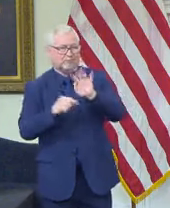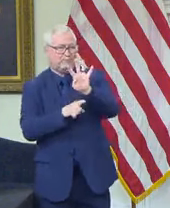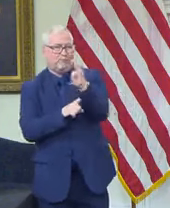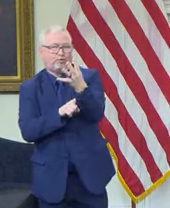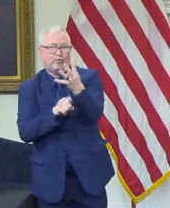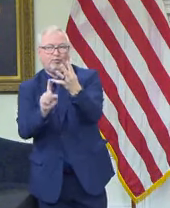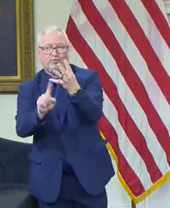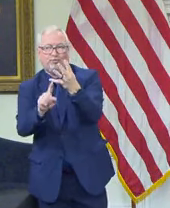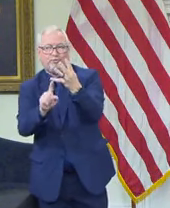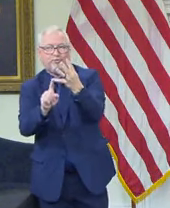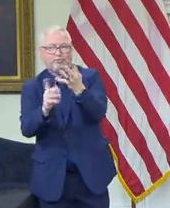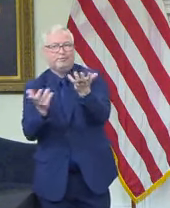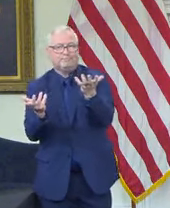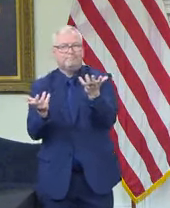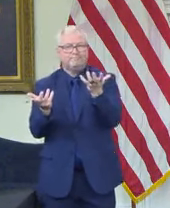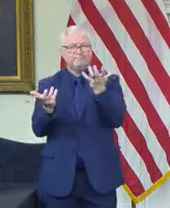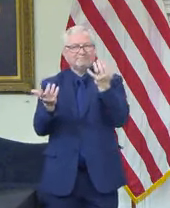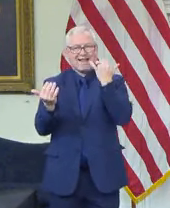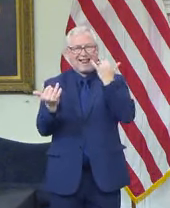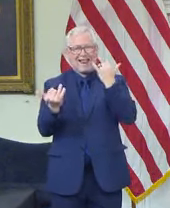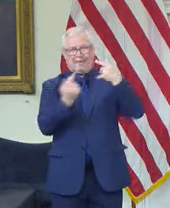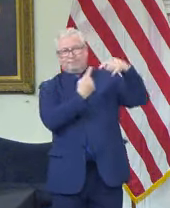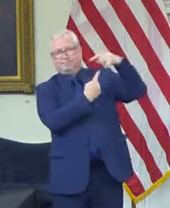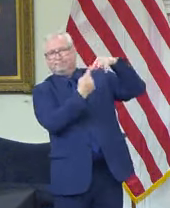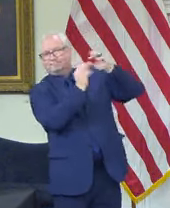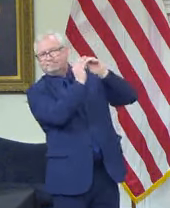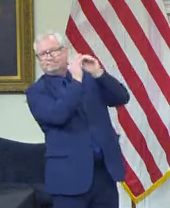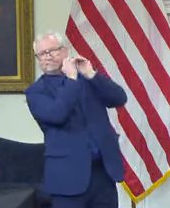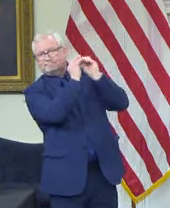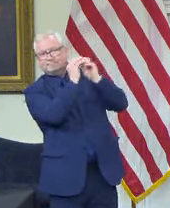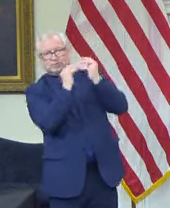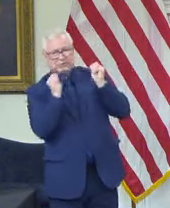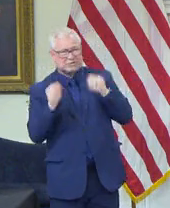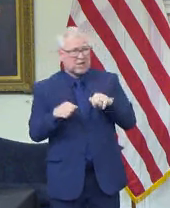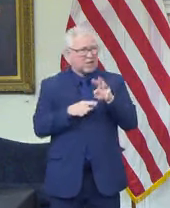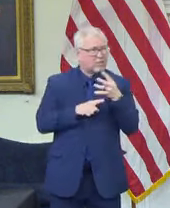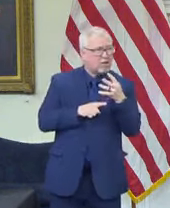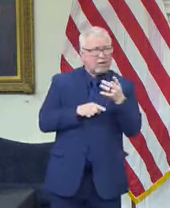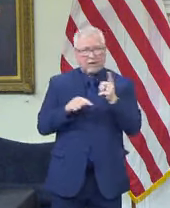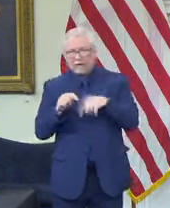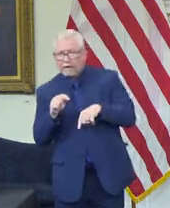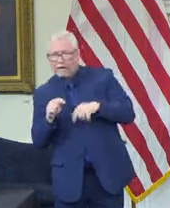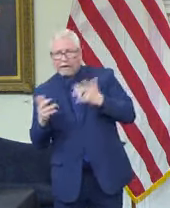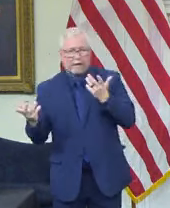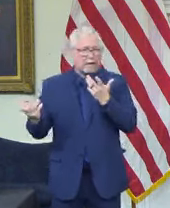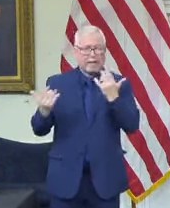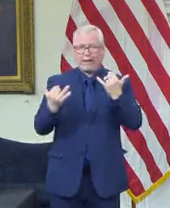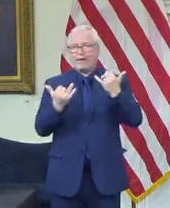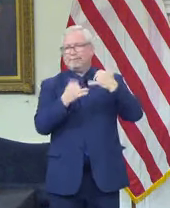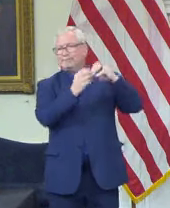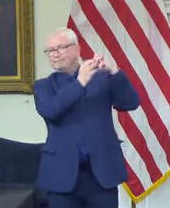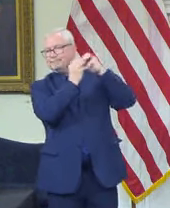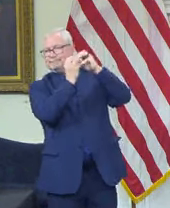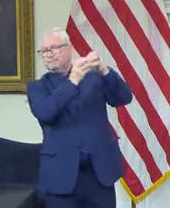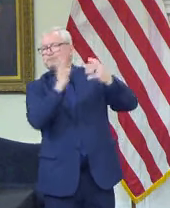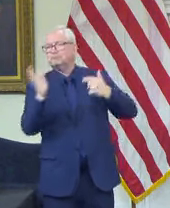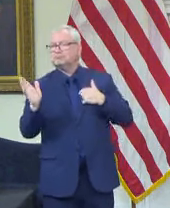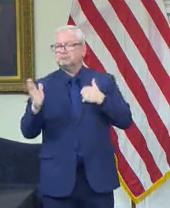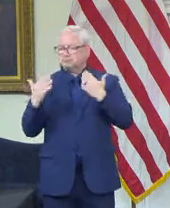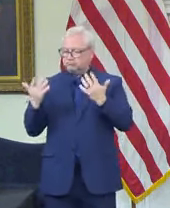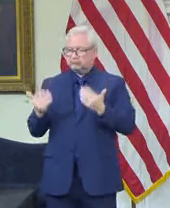shot eligibility, it was one of the most important decisions we made during the entire